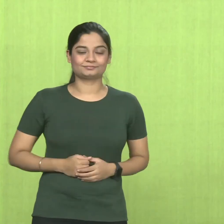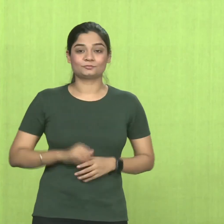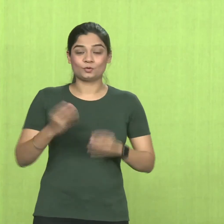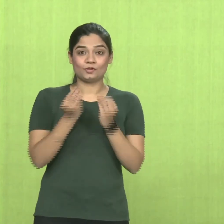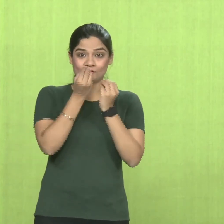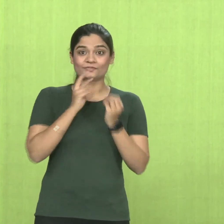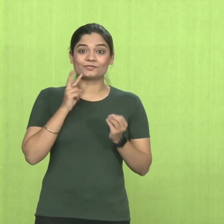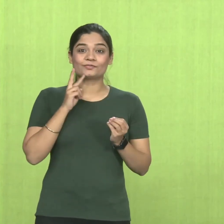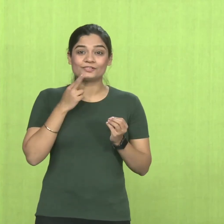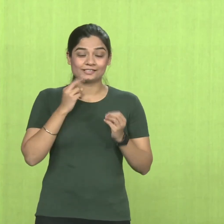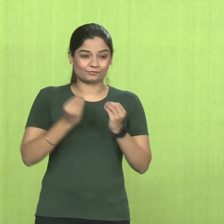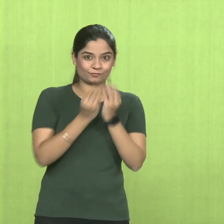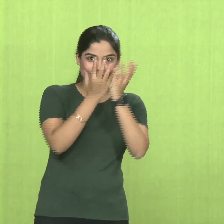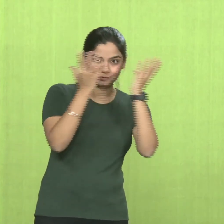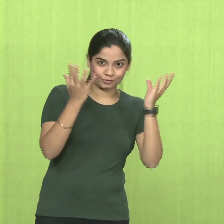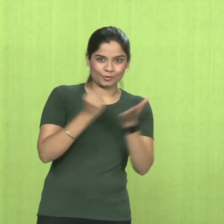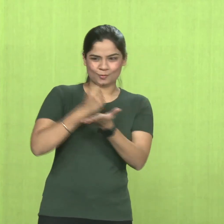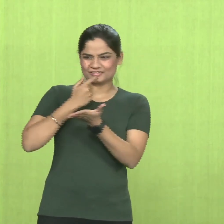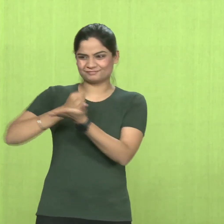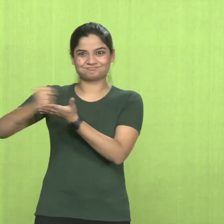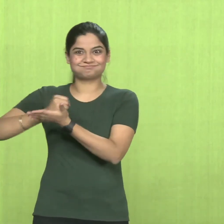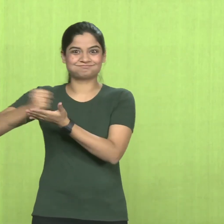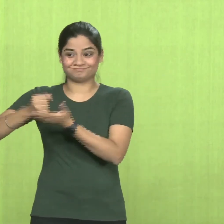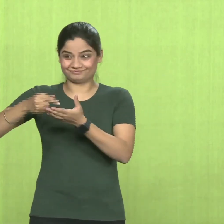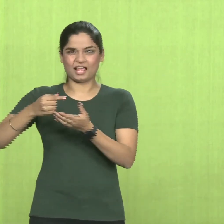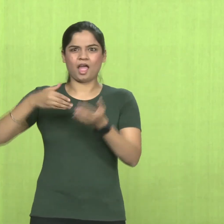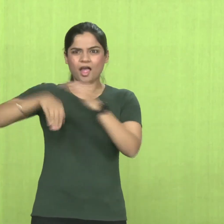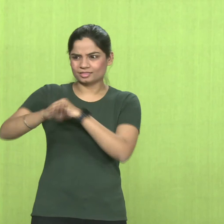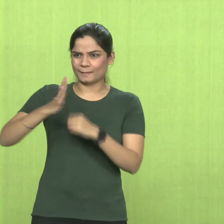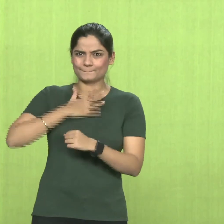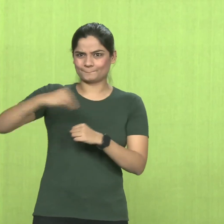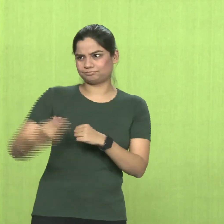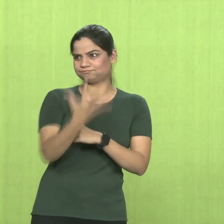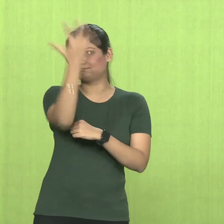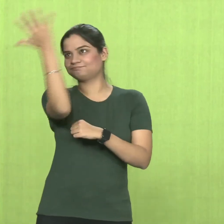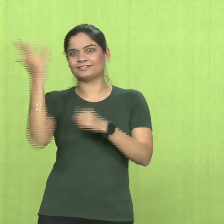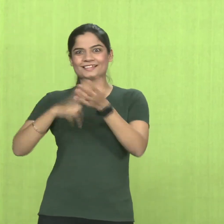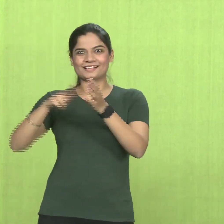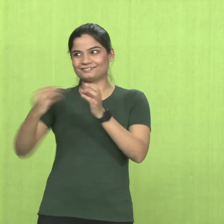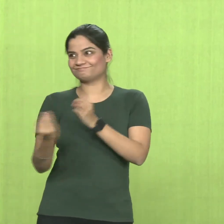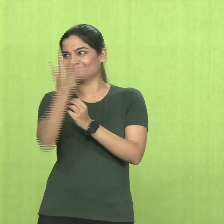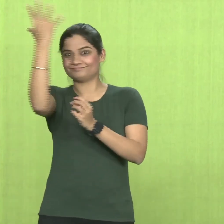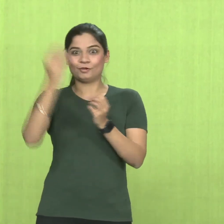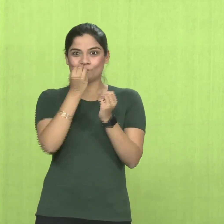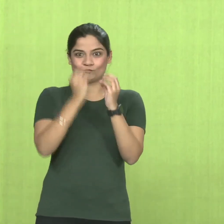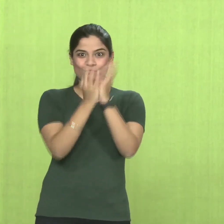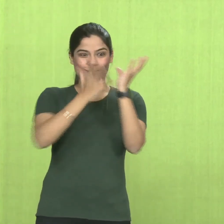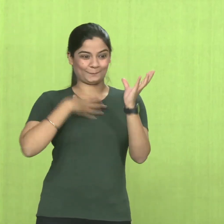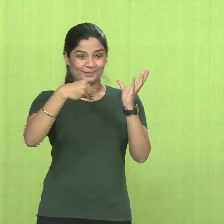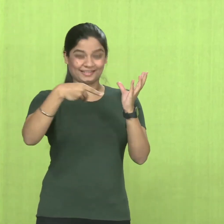For vegetables like cauliflower and radish, you can keep their leaves, the natural leaves that they have. Don't throw